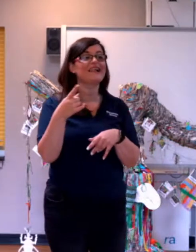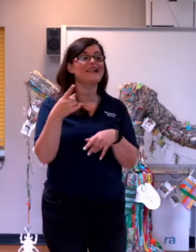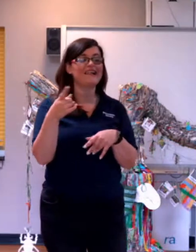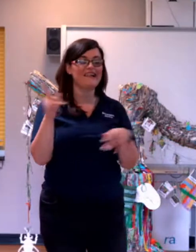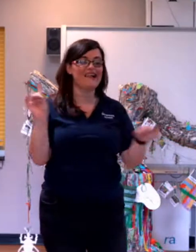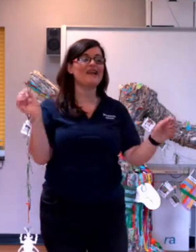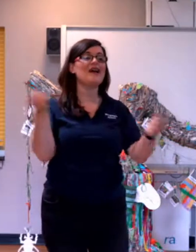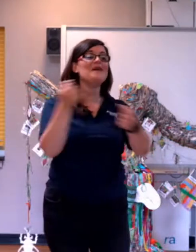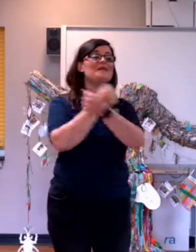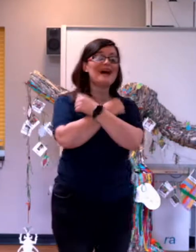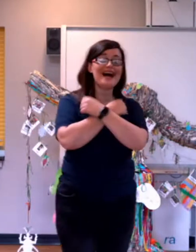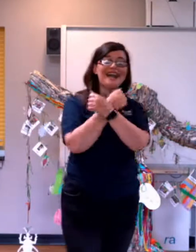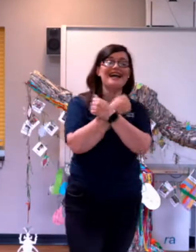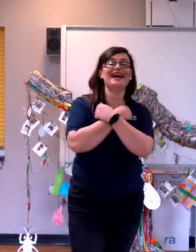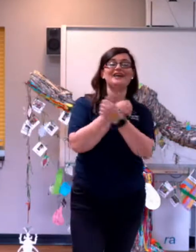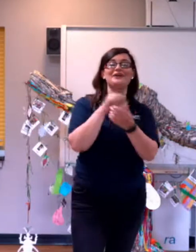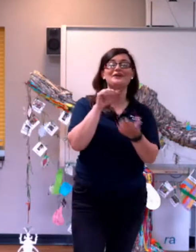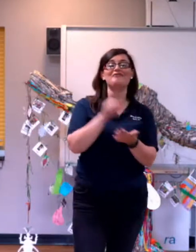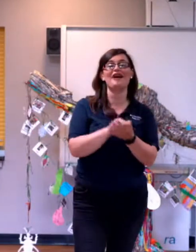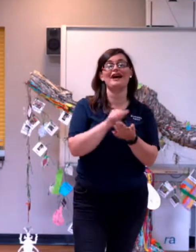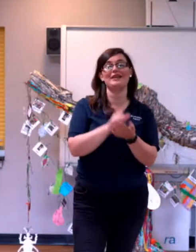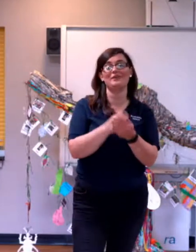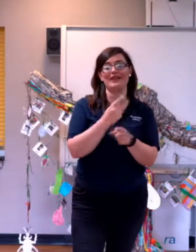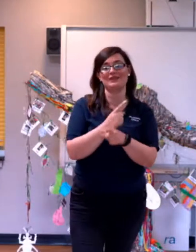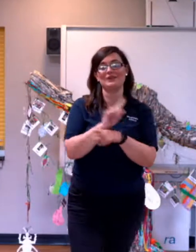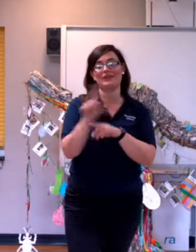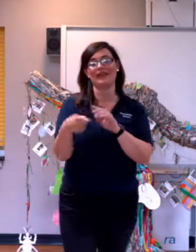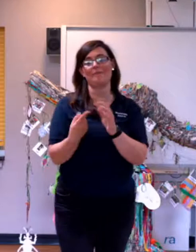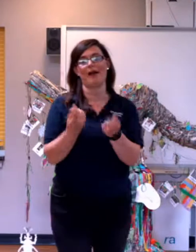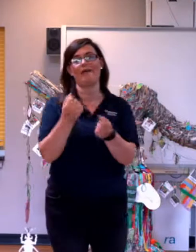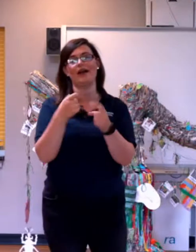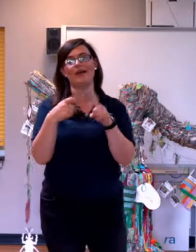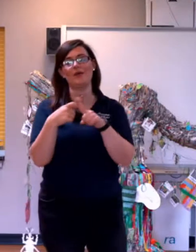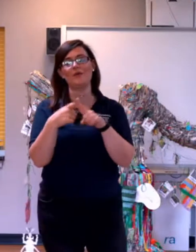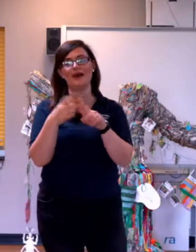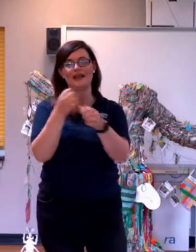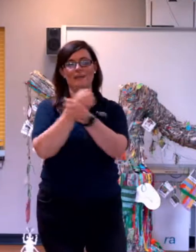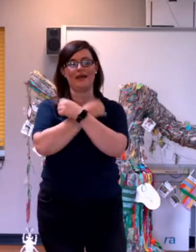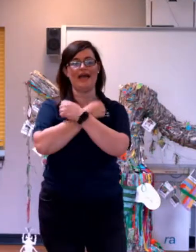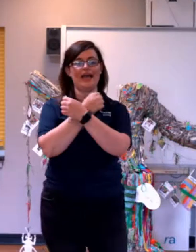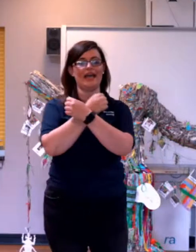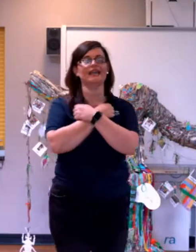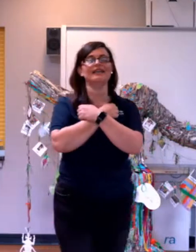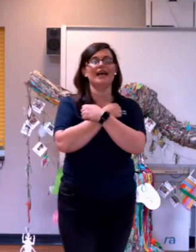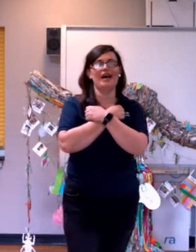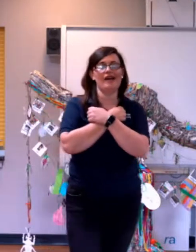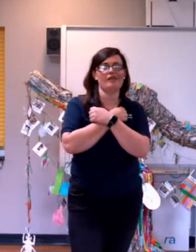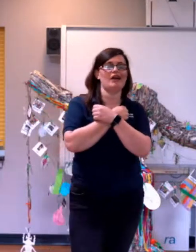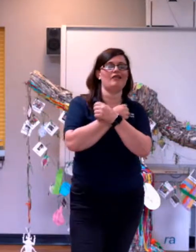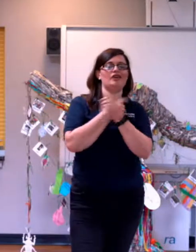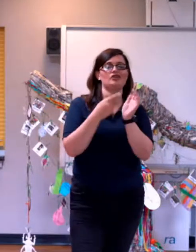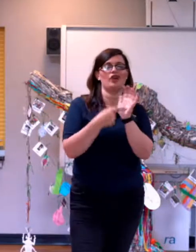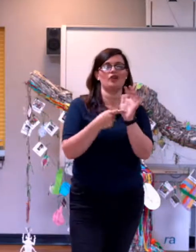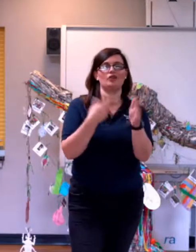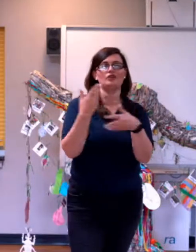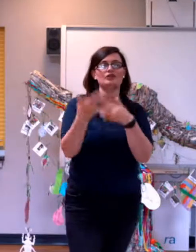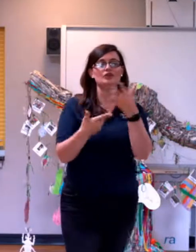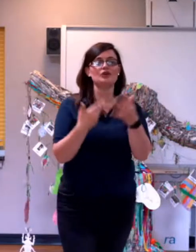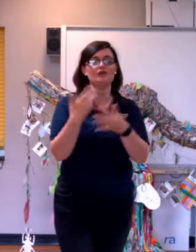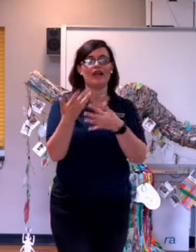Koala. Koala, you're right. We're talking about a koala bear. I'm now going to show you the story of